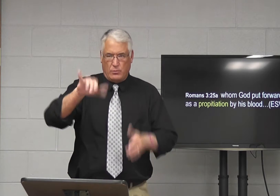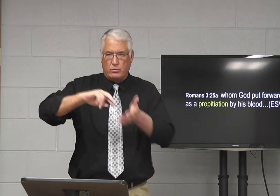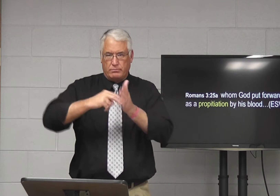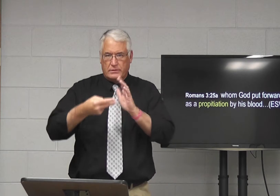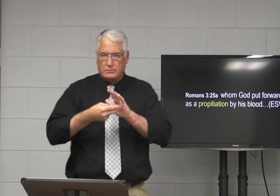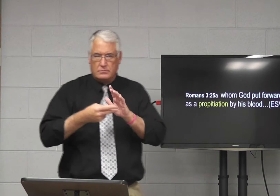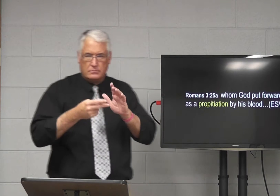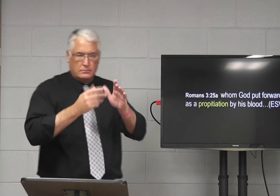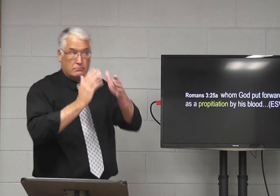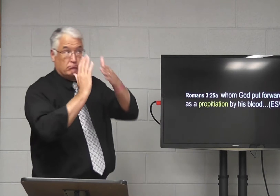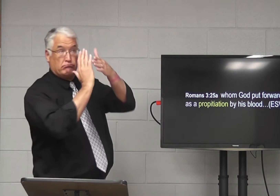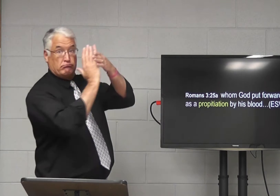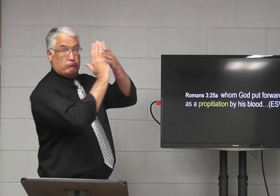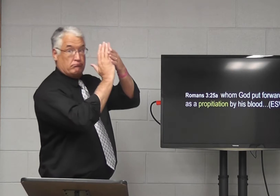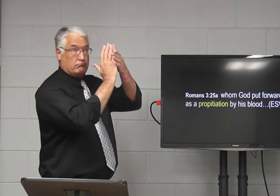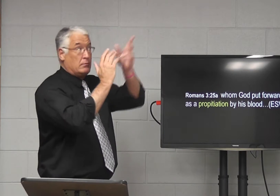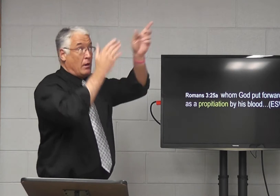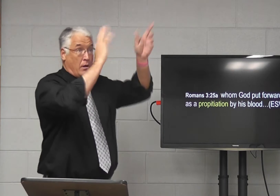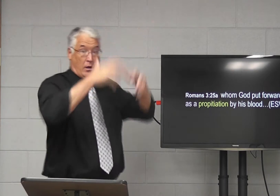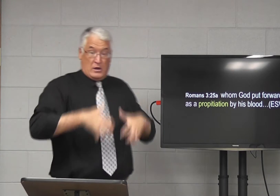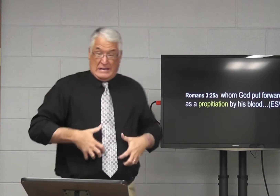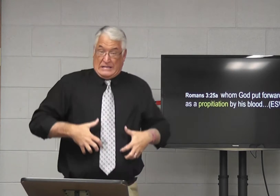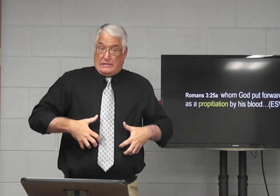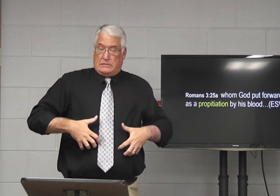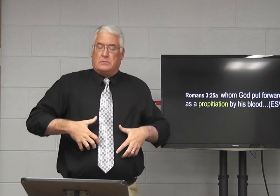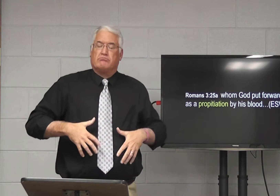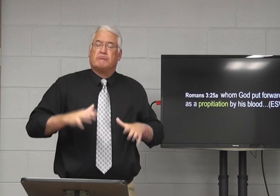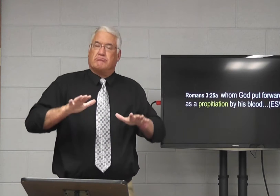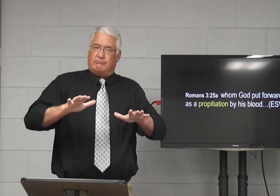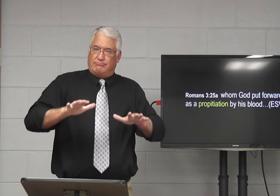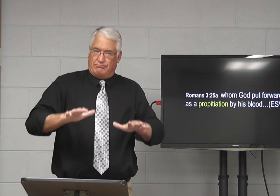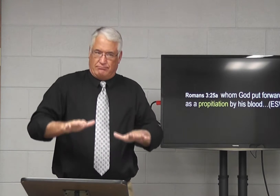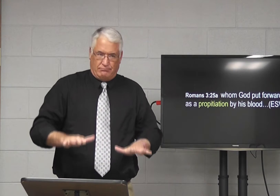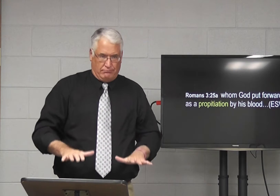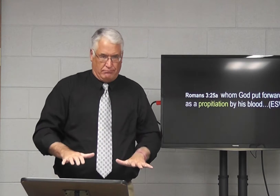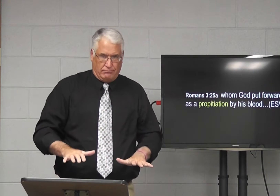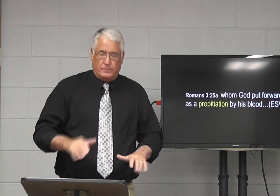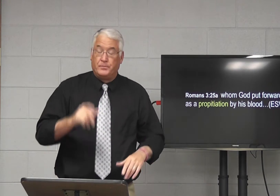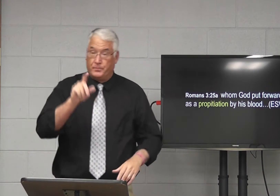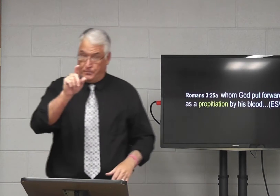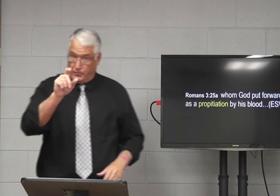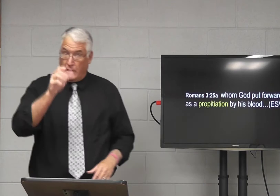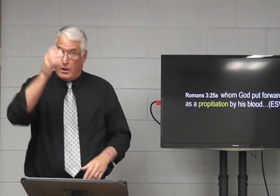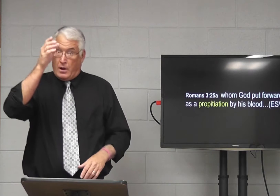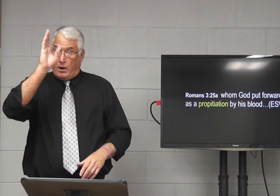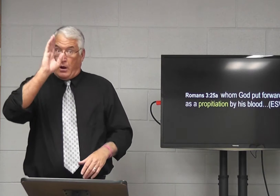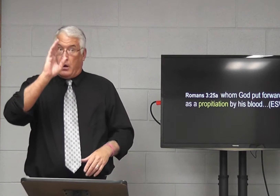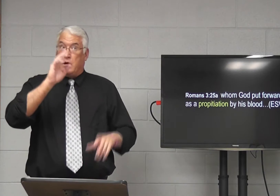So that's what that word God's anger is subsided.